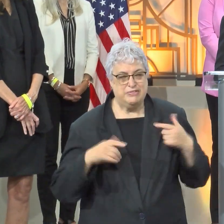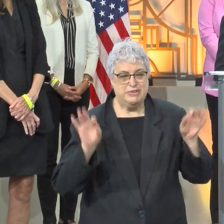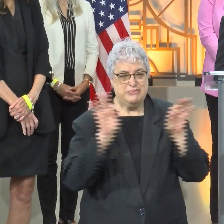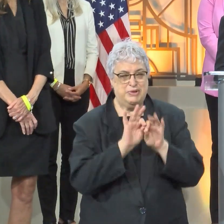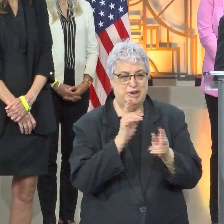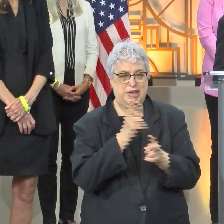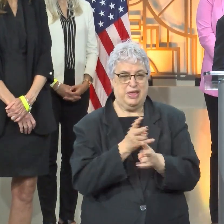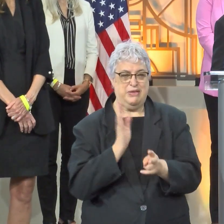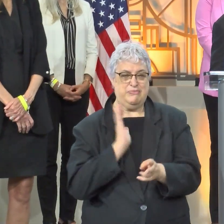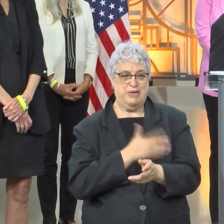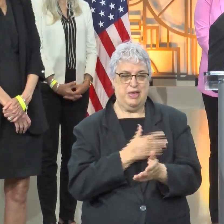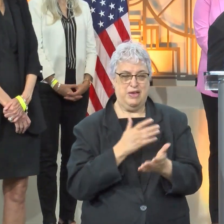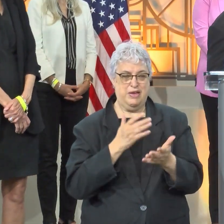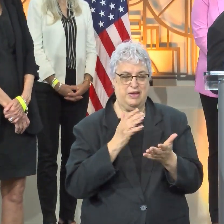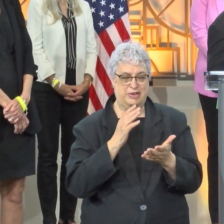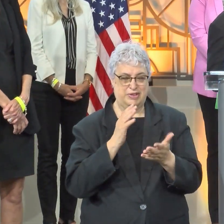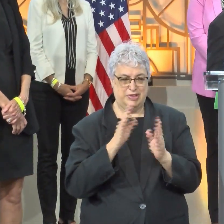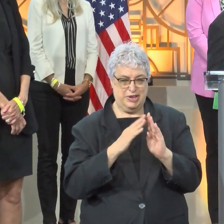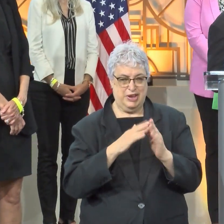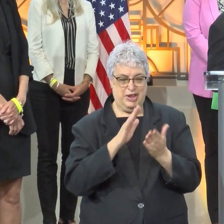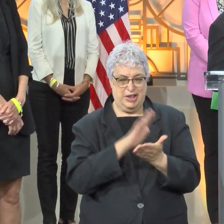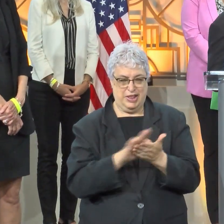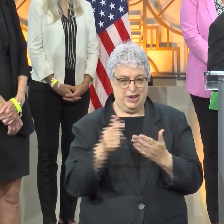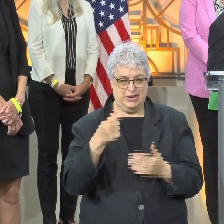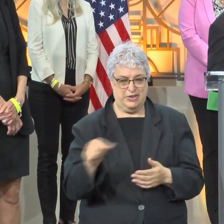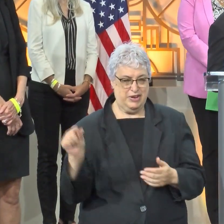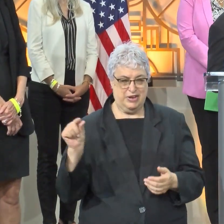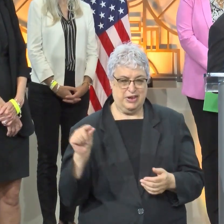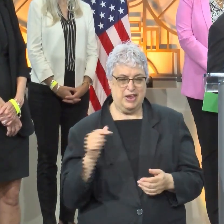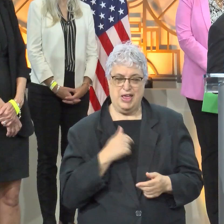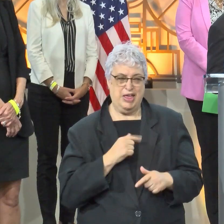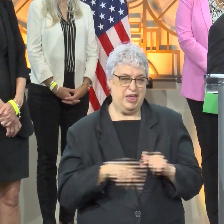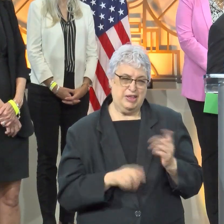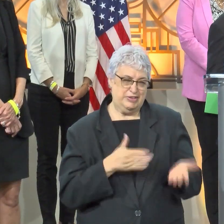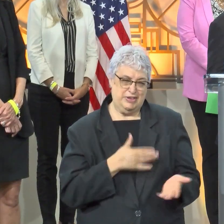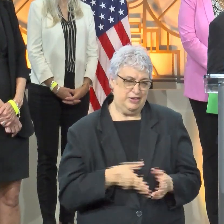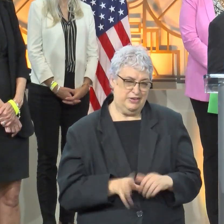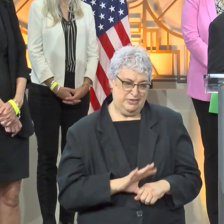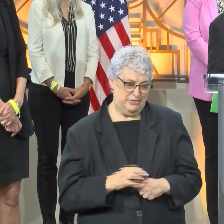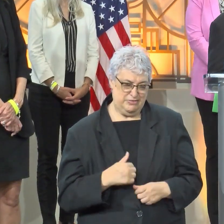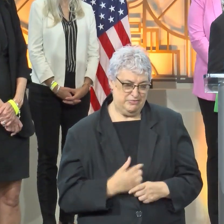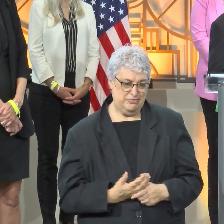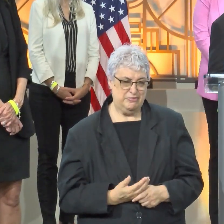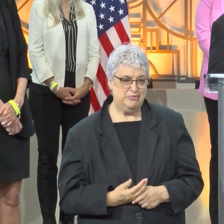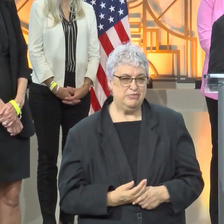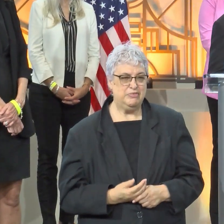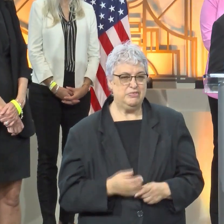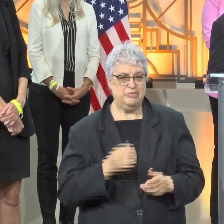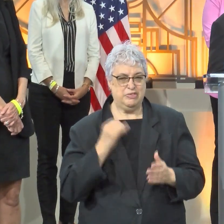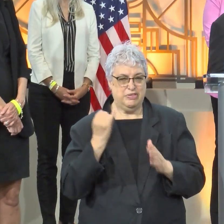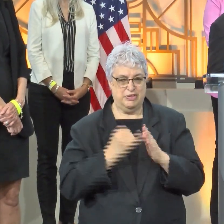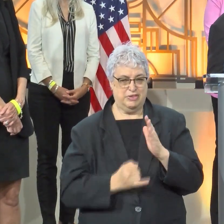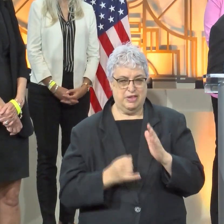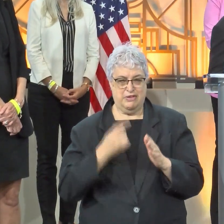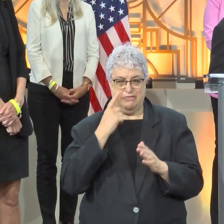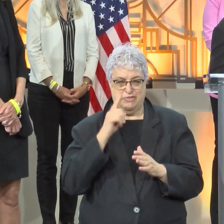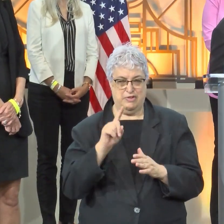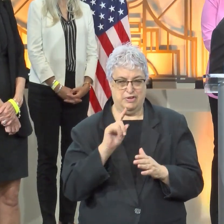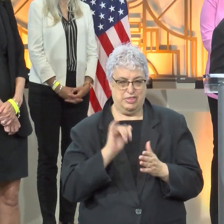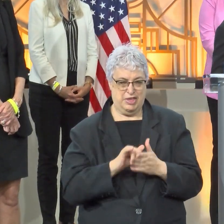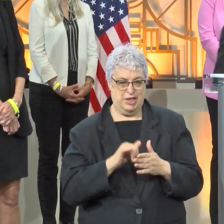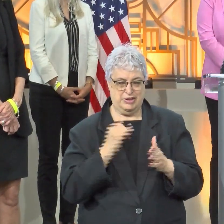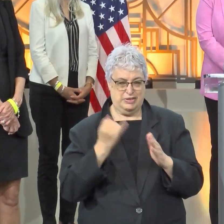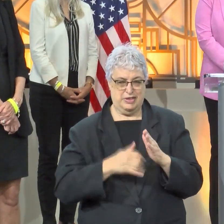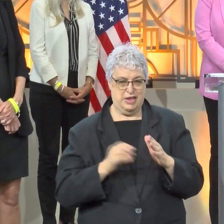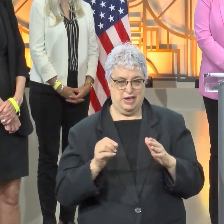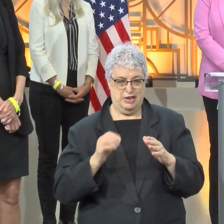our city clean and green. Michael Heckman, and again, let me thank Houston First for the design and coming up with the slogan.